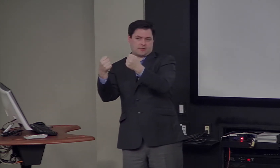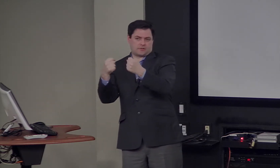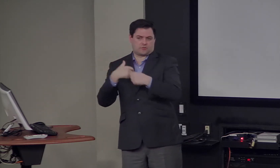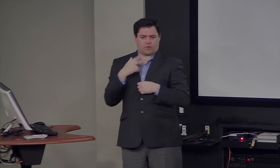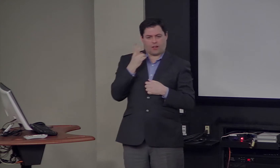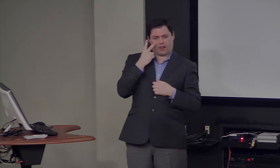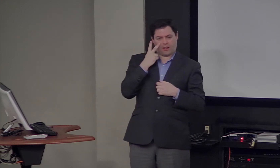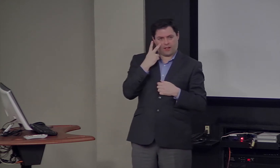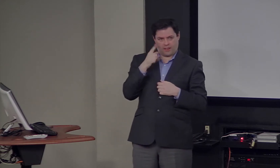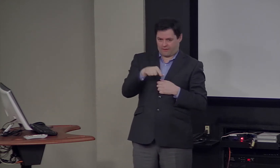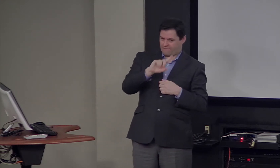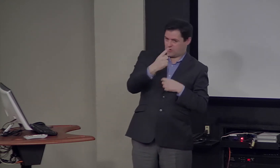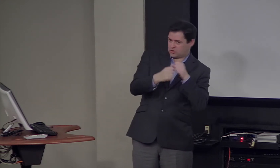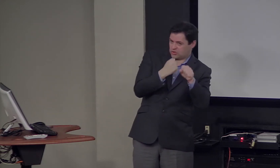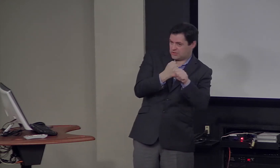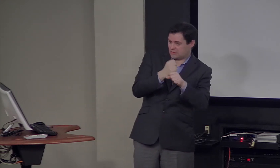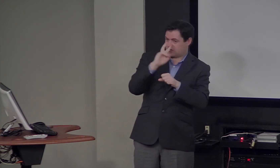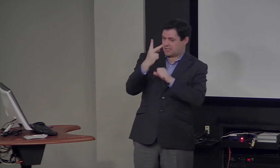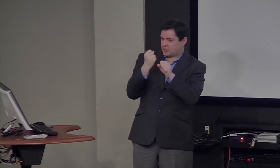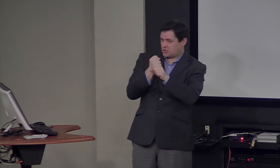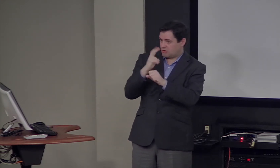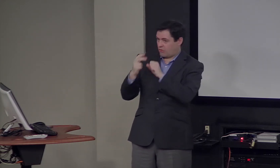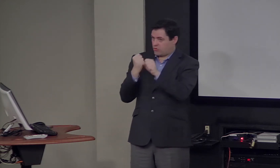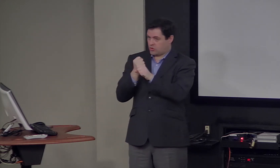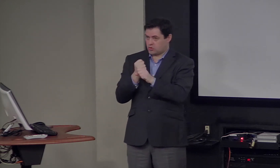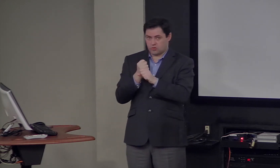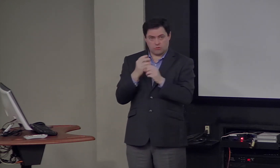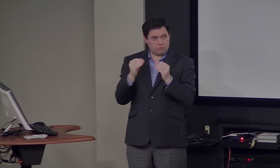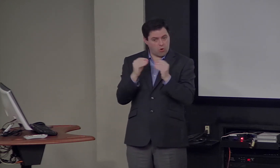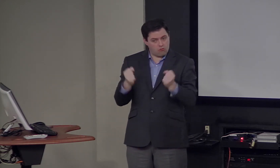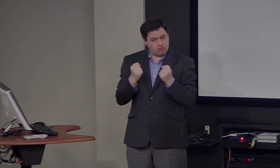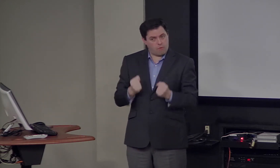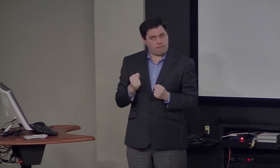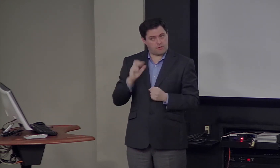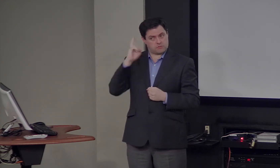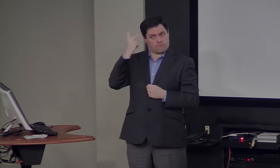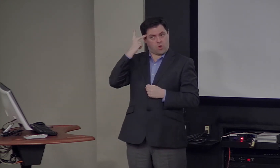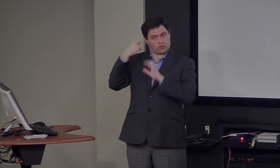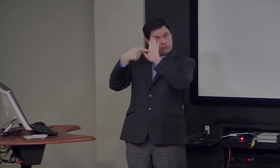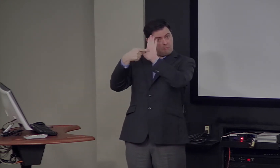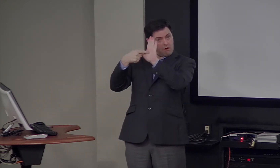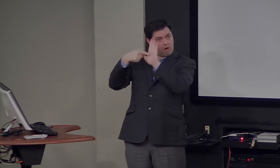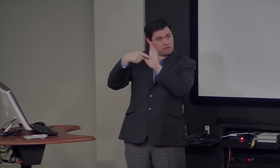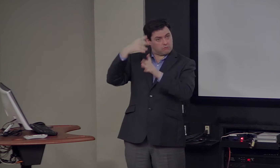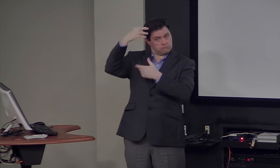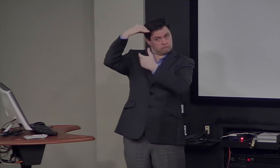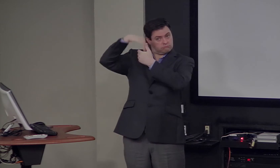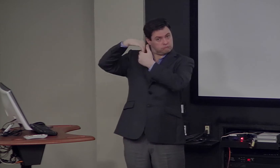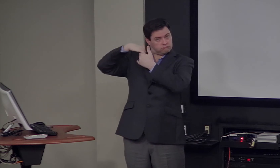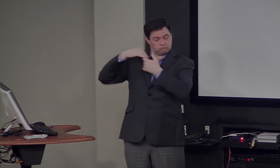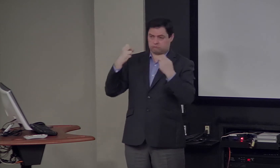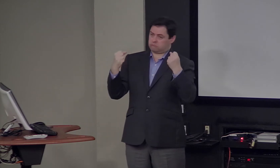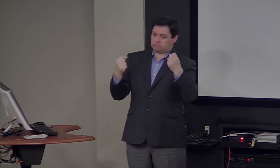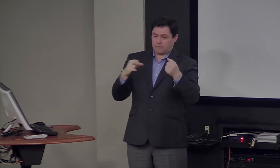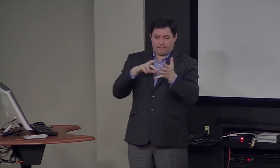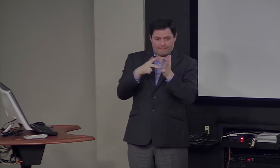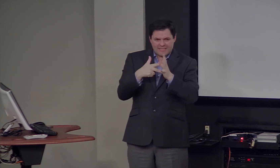they were able to follow those phonological rules, or if they deviated from it, and then determine how they did along their learning as we tested